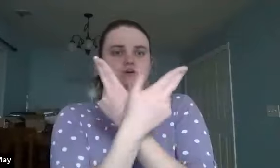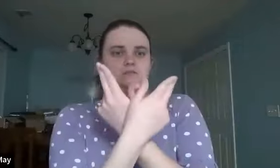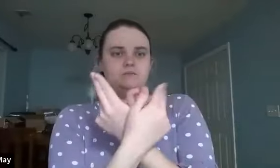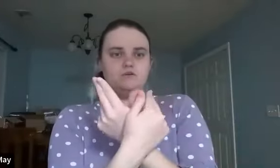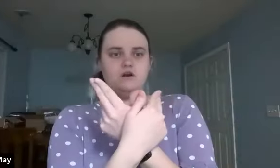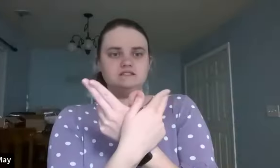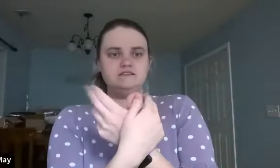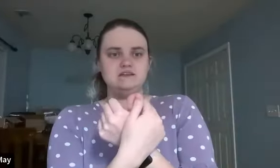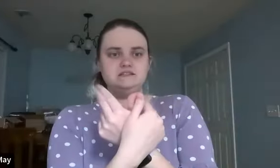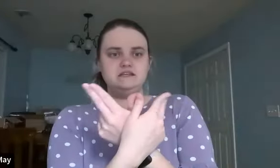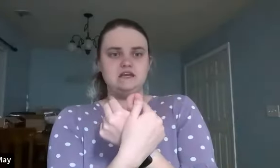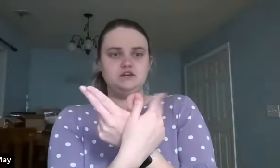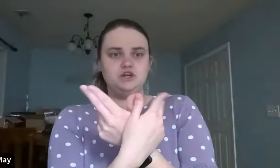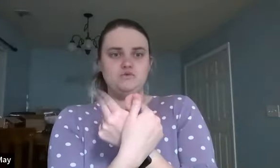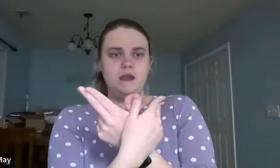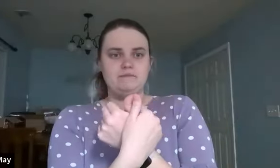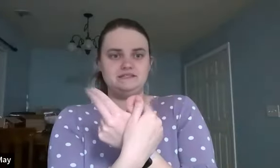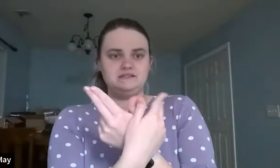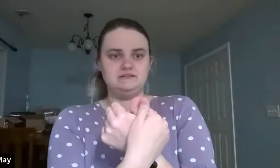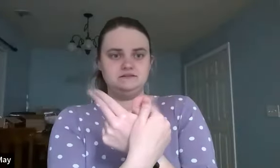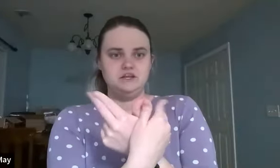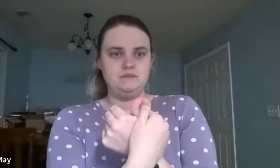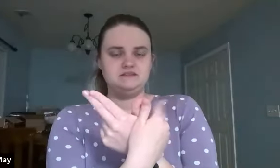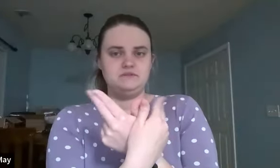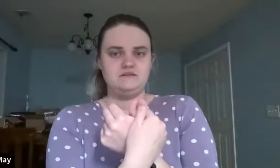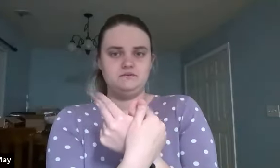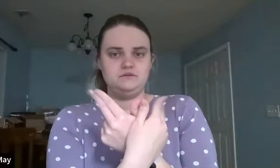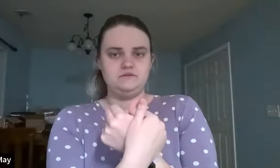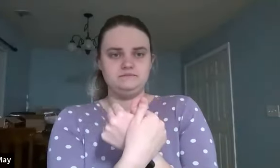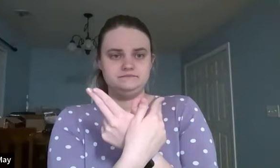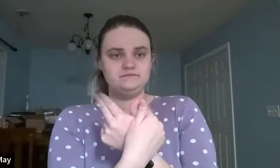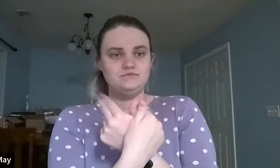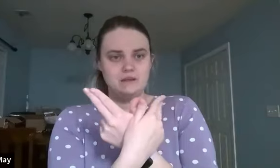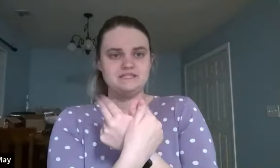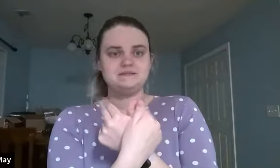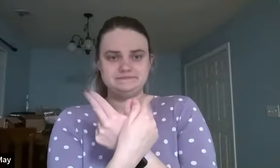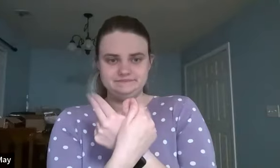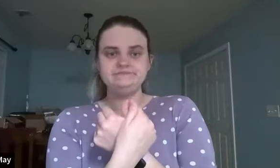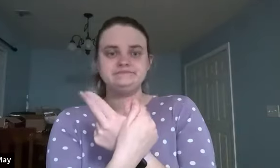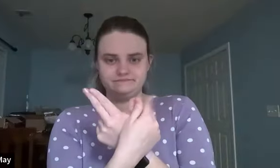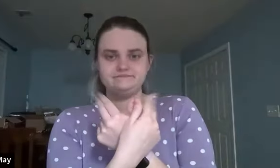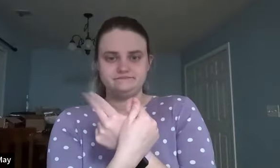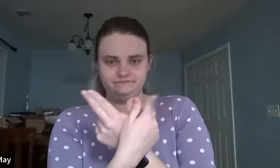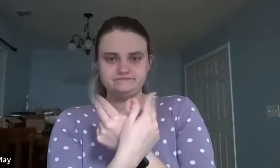going to put them across like this, and you're going to go rabbit. You're going to bounce them back and forth. Rabbit.